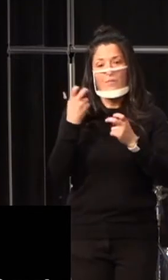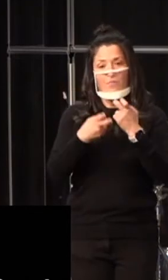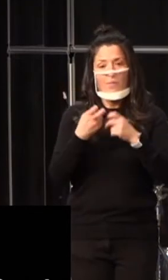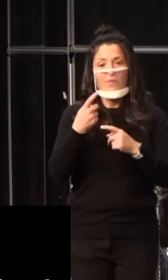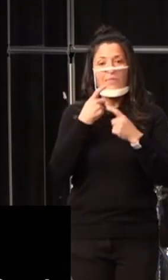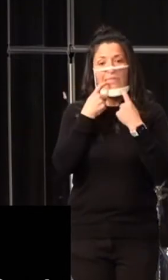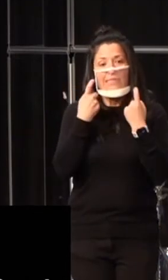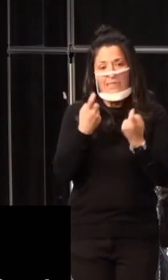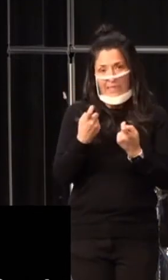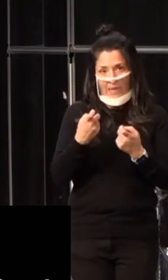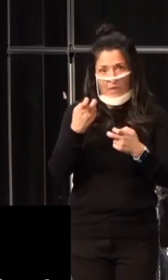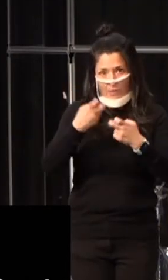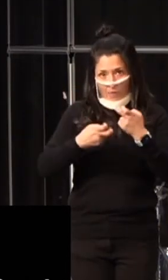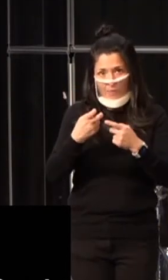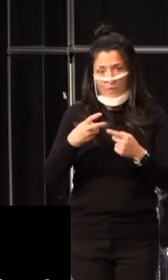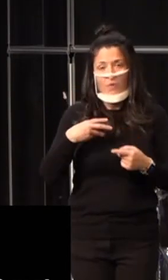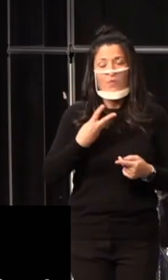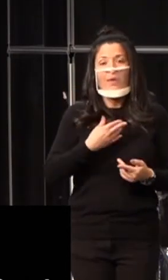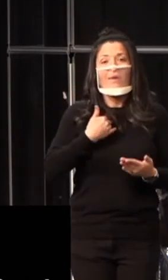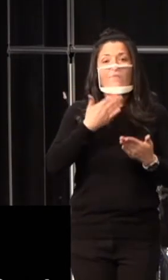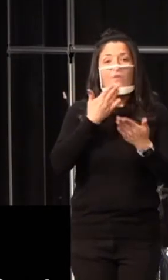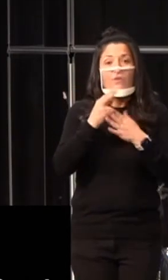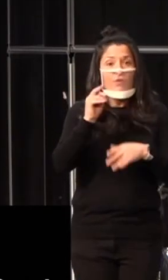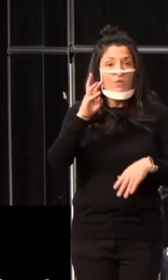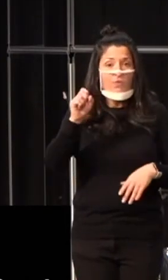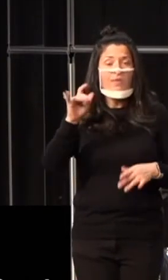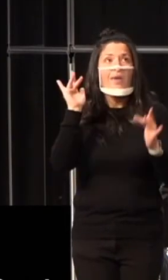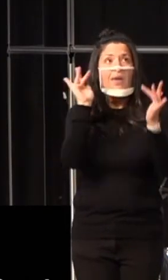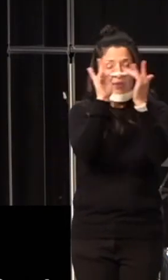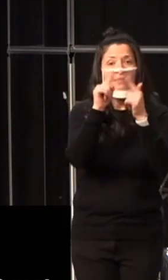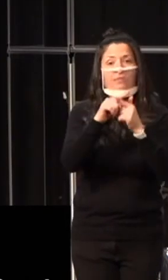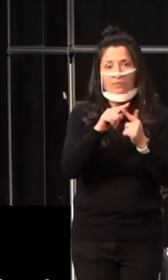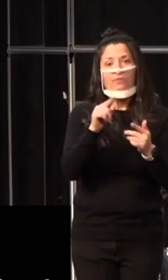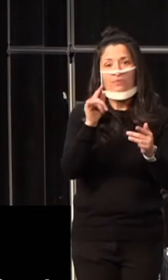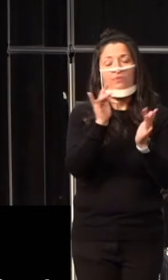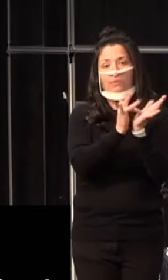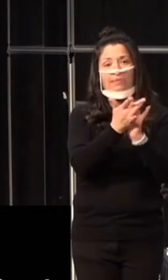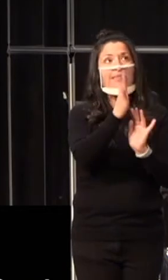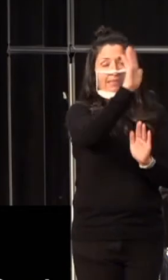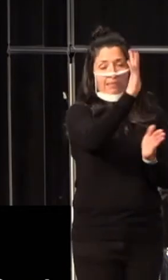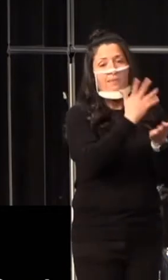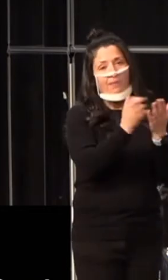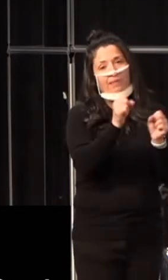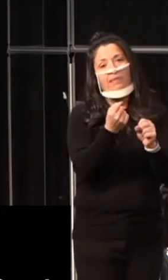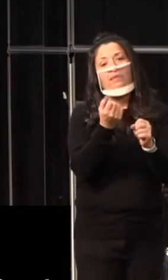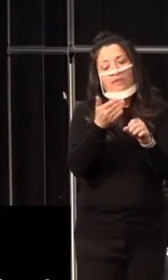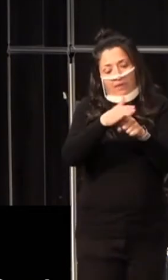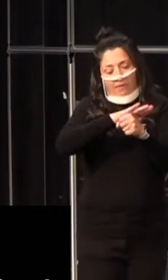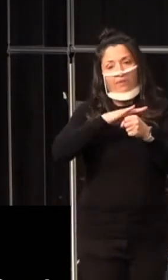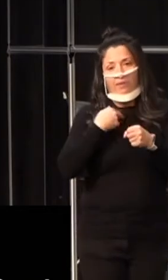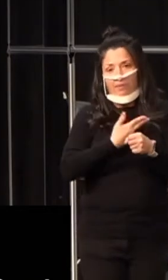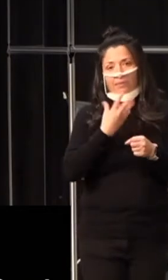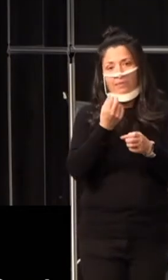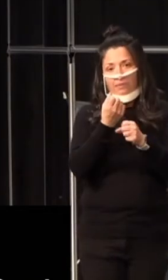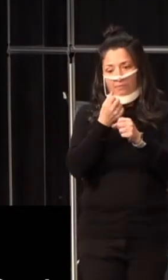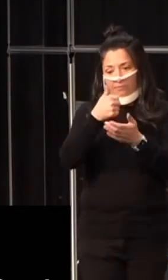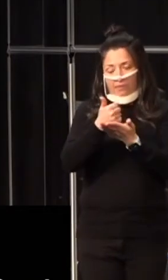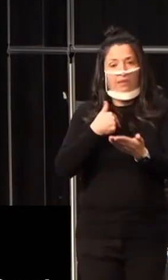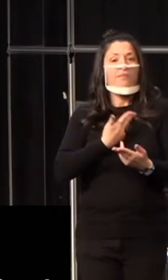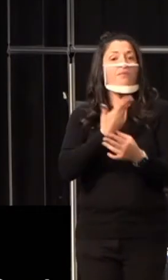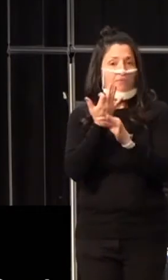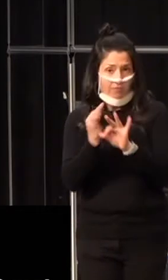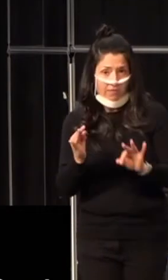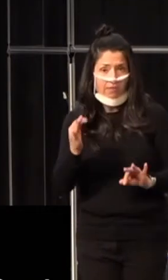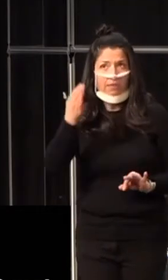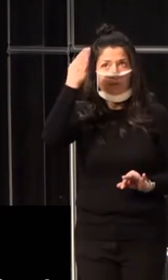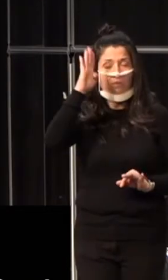gospel, we all have access to Jesus. And his blood can cover us and set us free so that God will